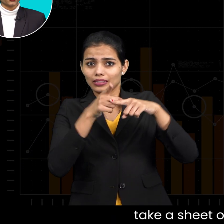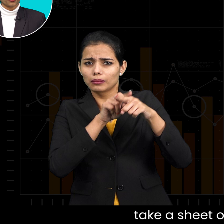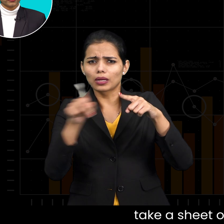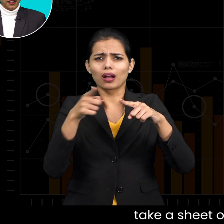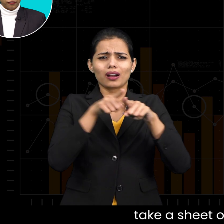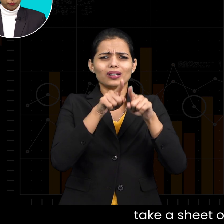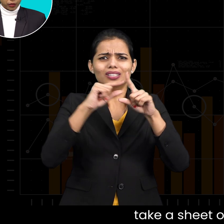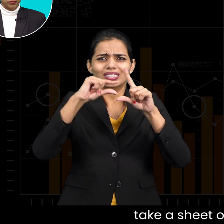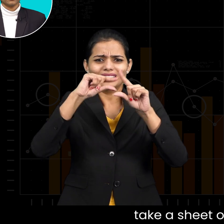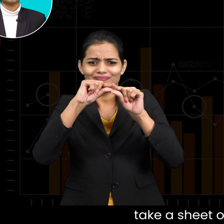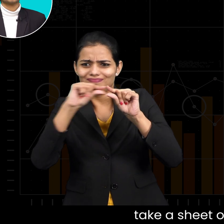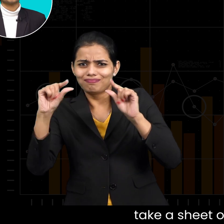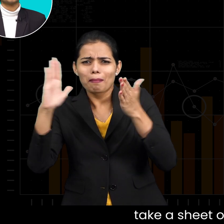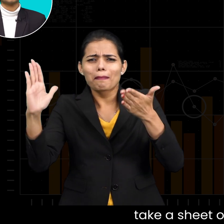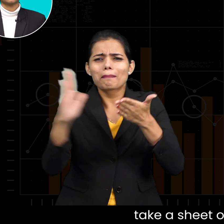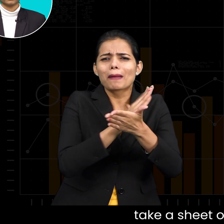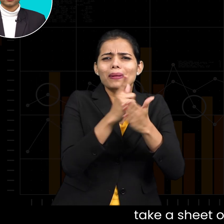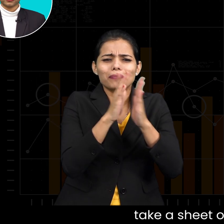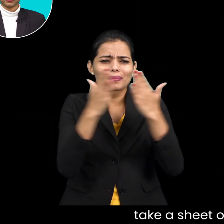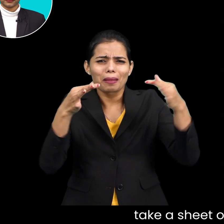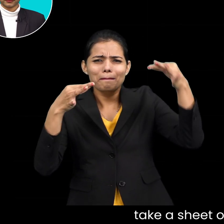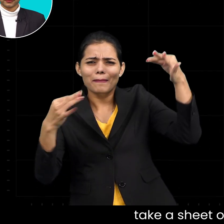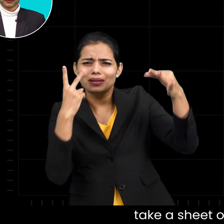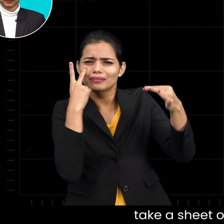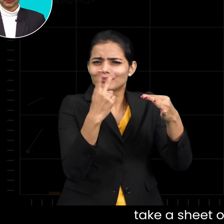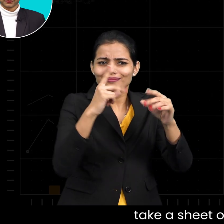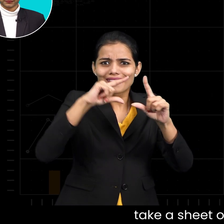Take a sheet of graph paper.